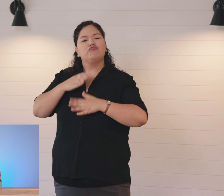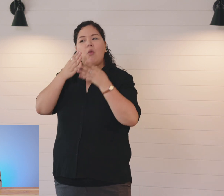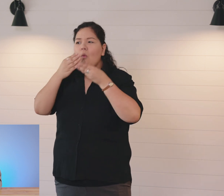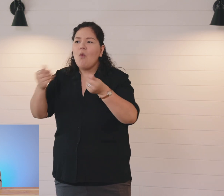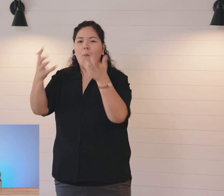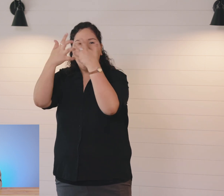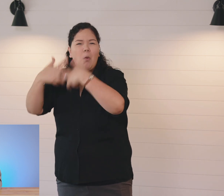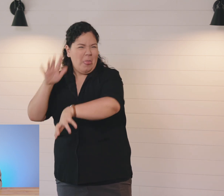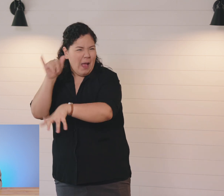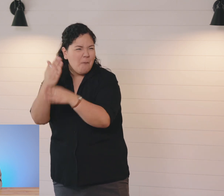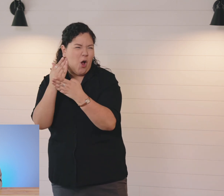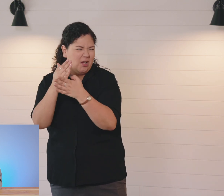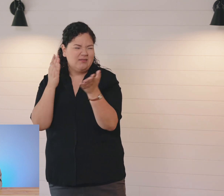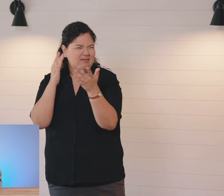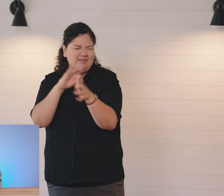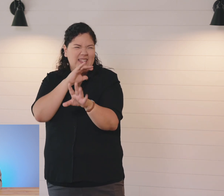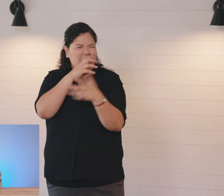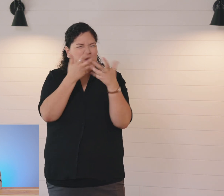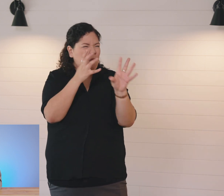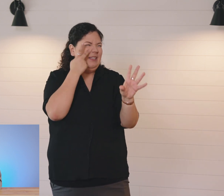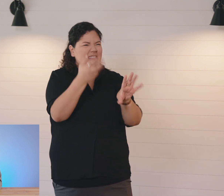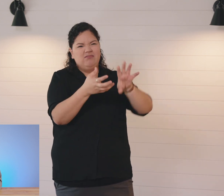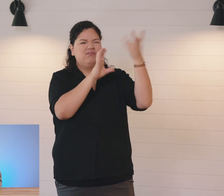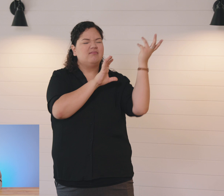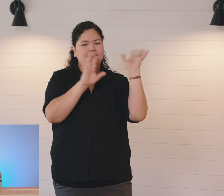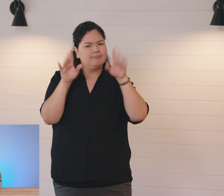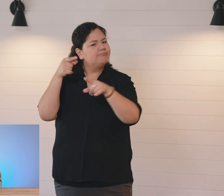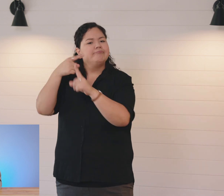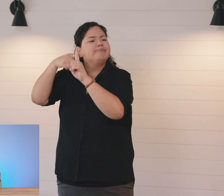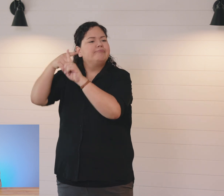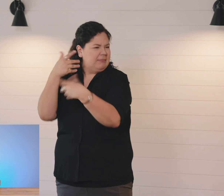get to the happy part, to the part where everything starts going right for them?